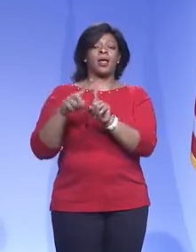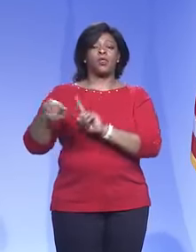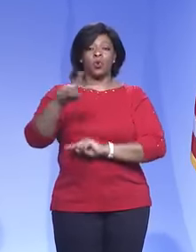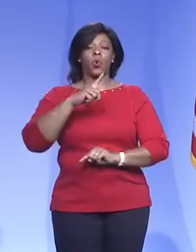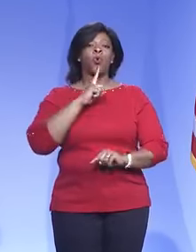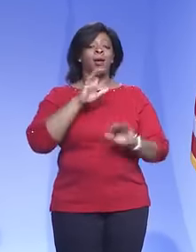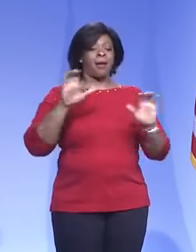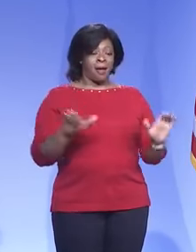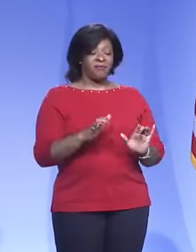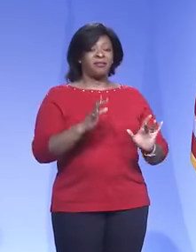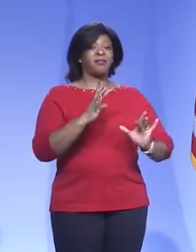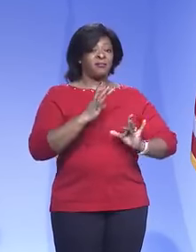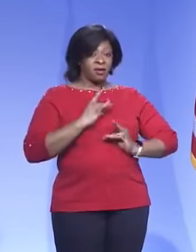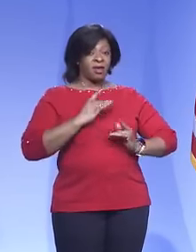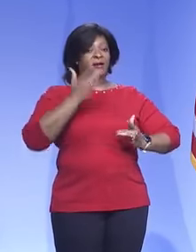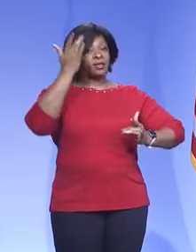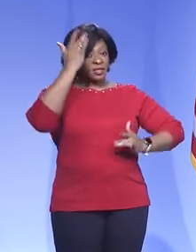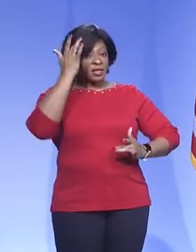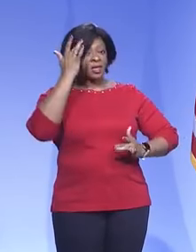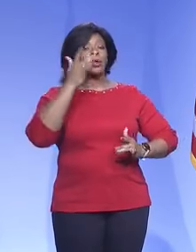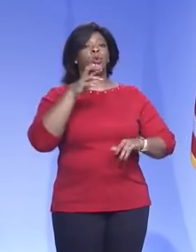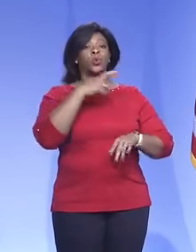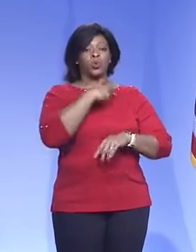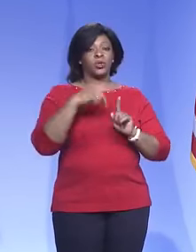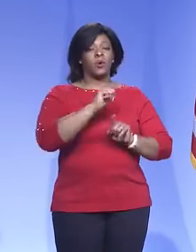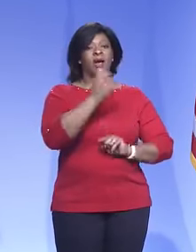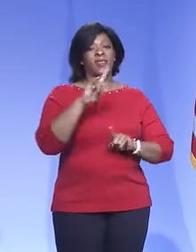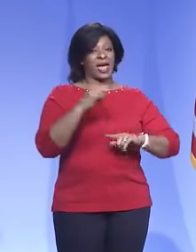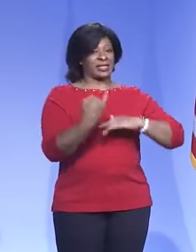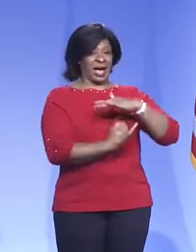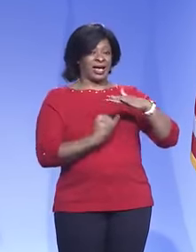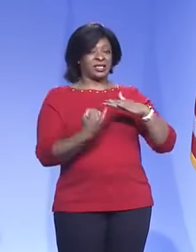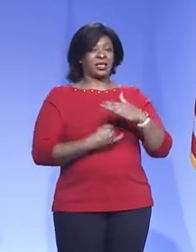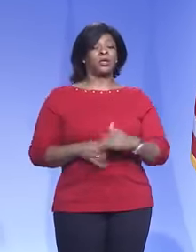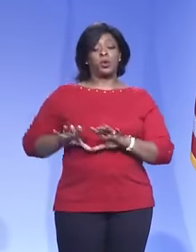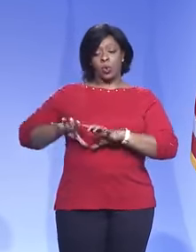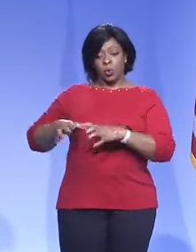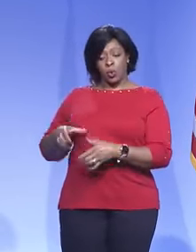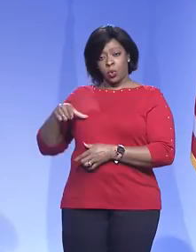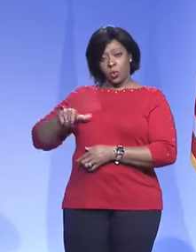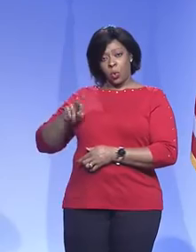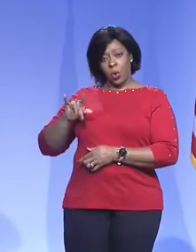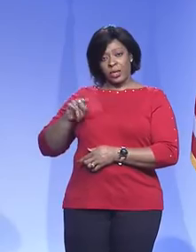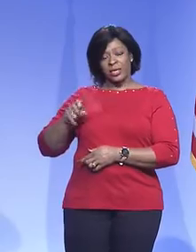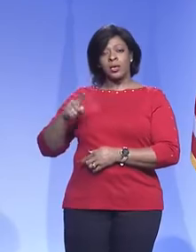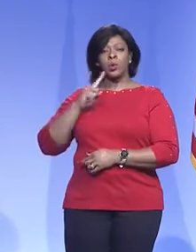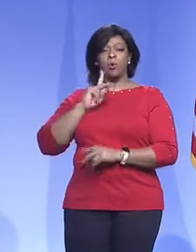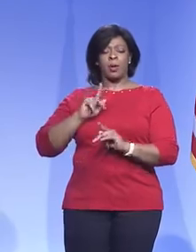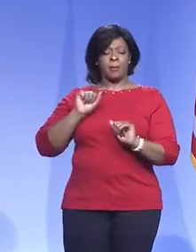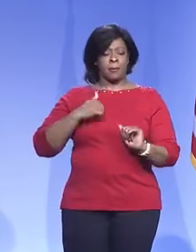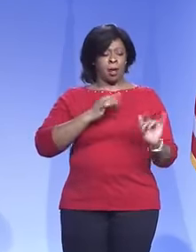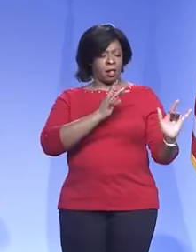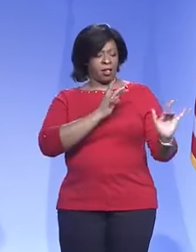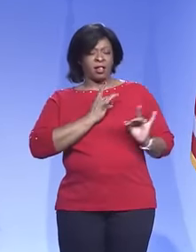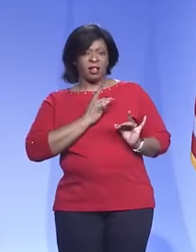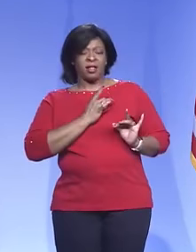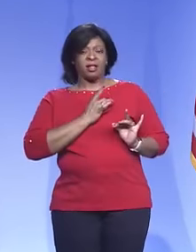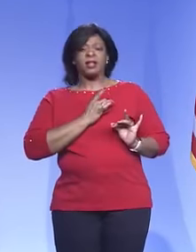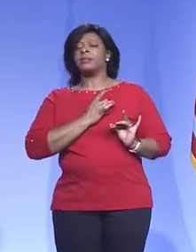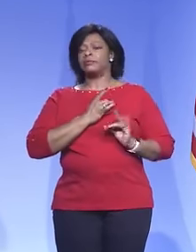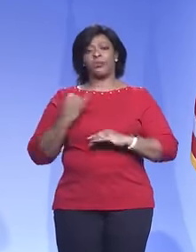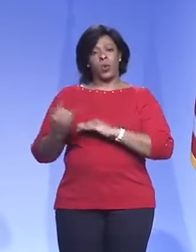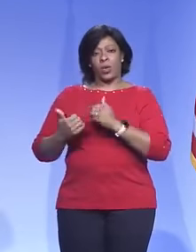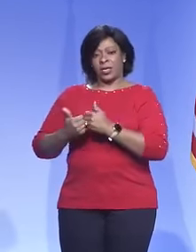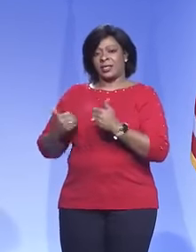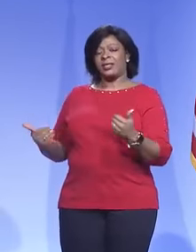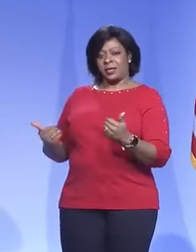are actively ill and pose a risk to others. Quarantine is for contacts or those who could become infected at